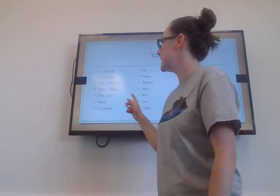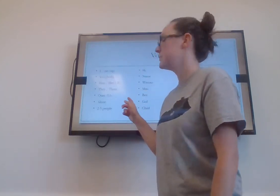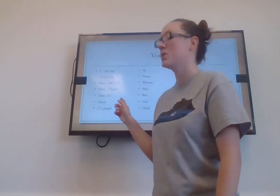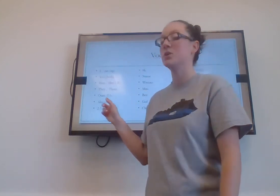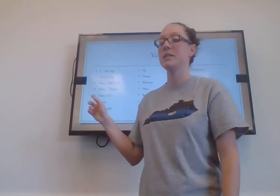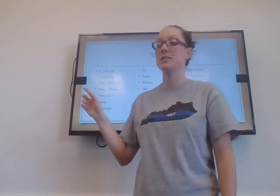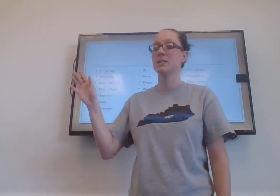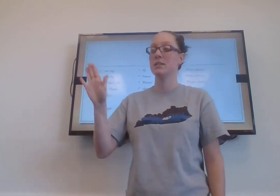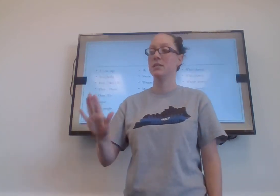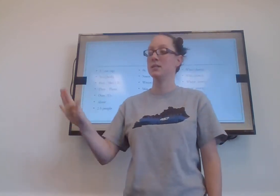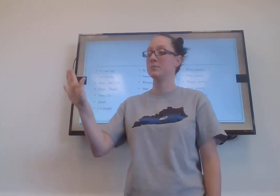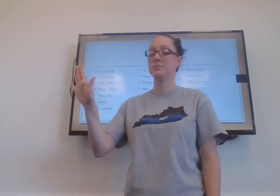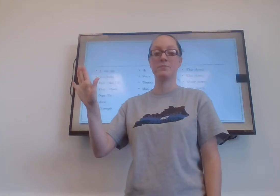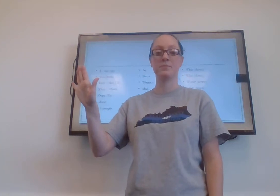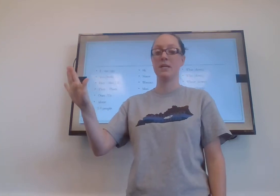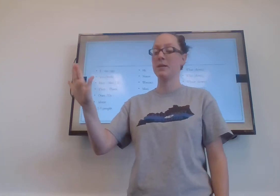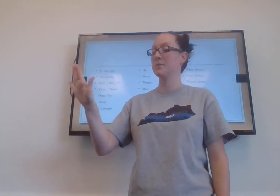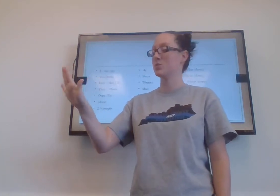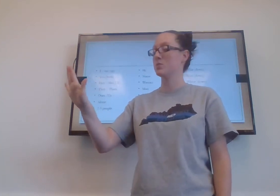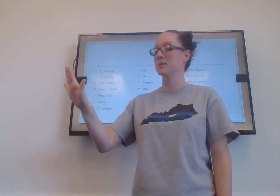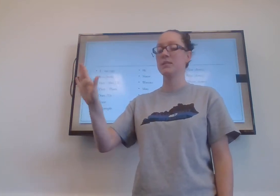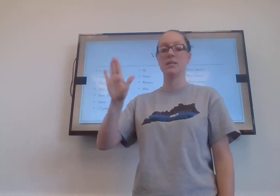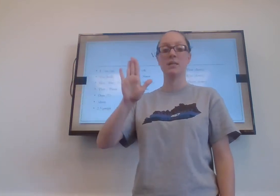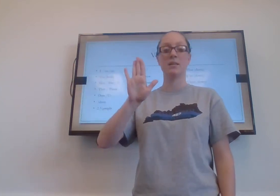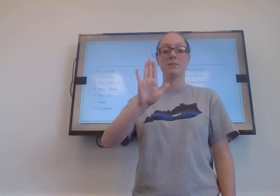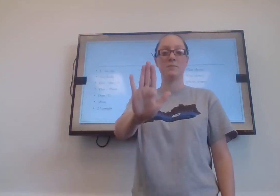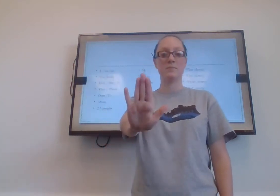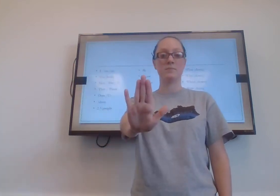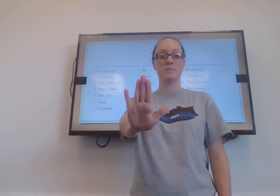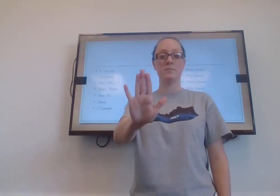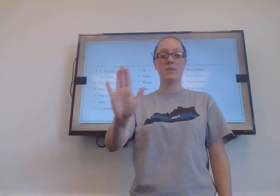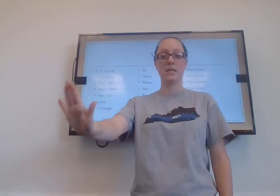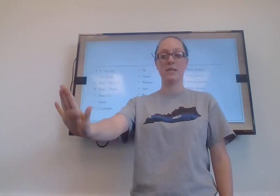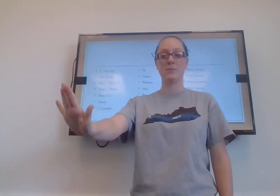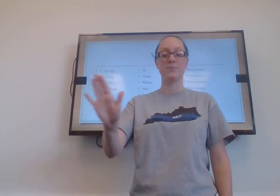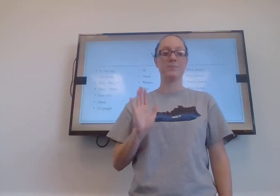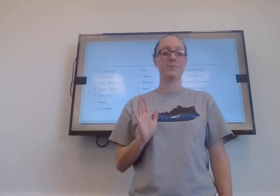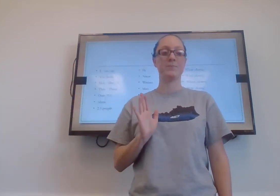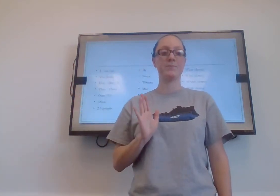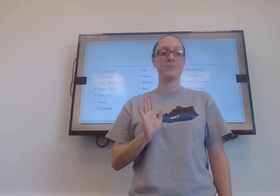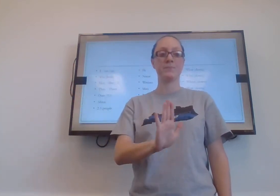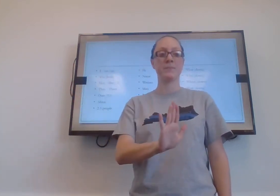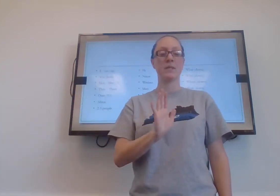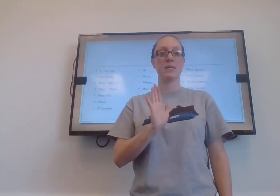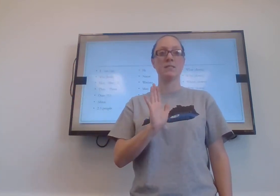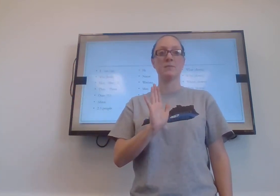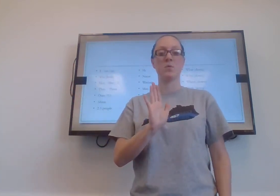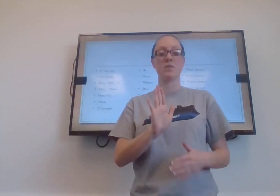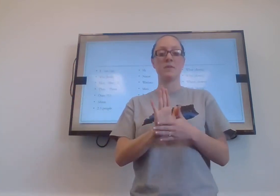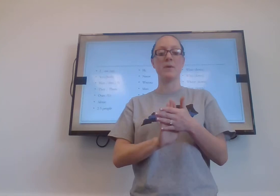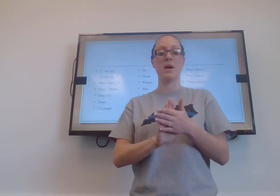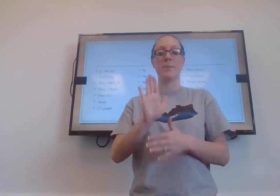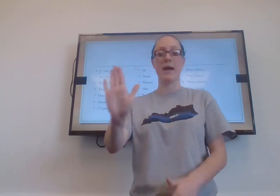Him, her, it, him. Him is normally him. It's more of a palm